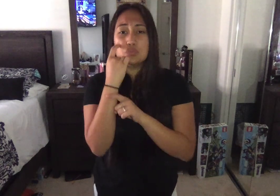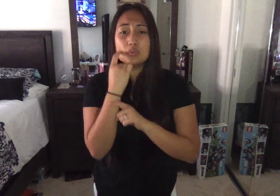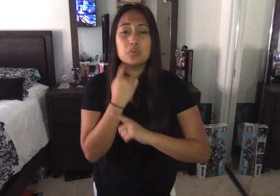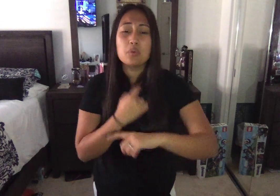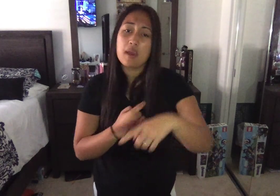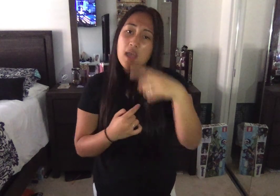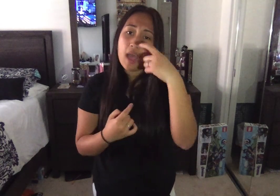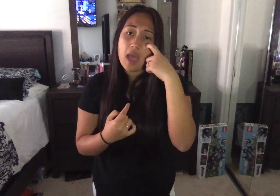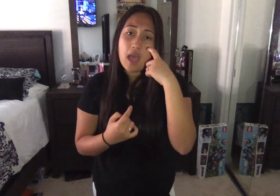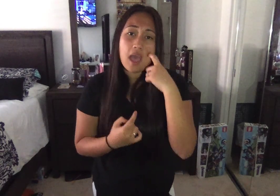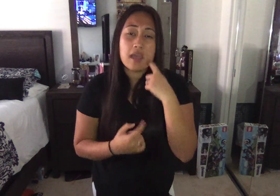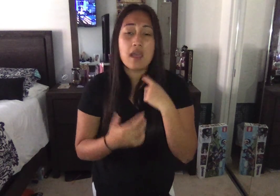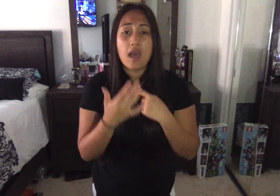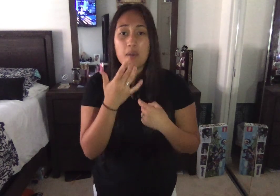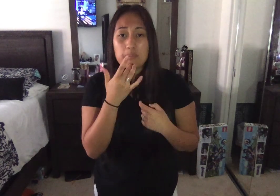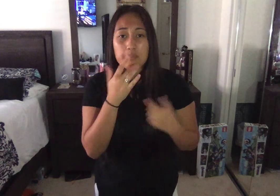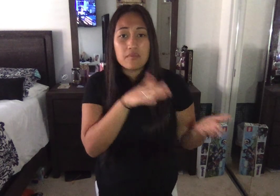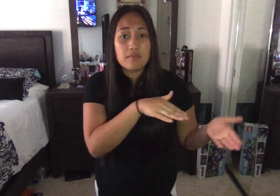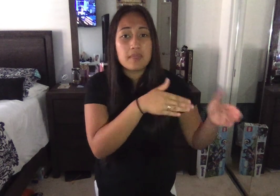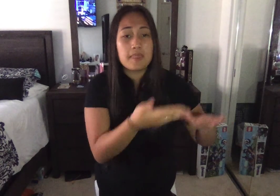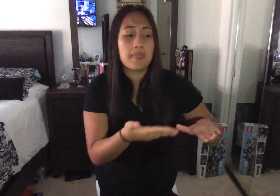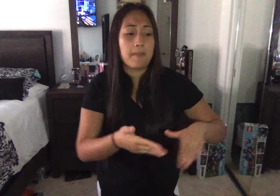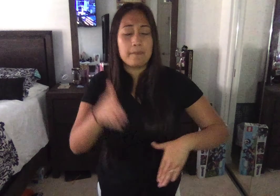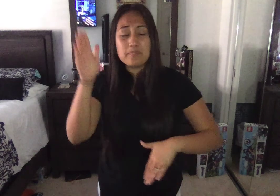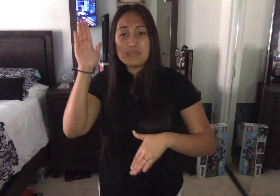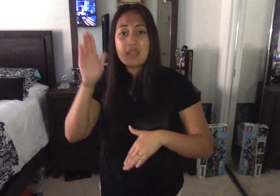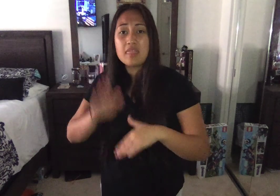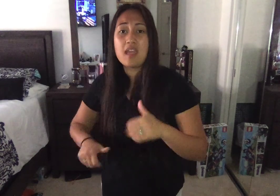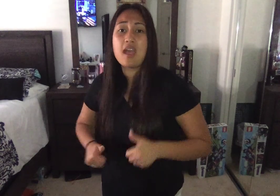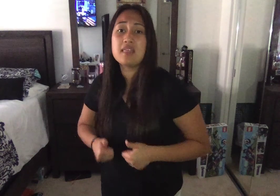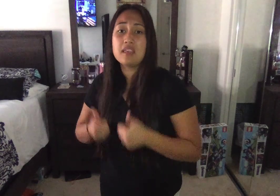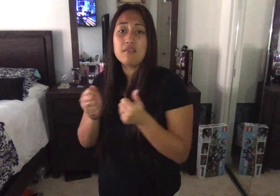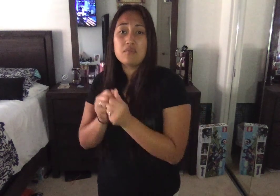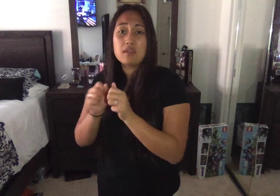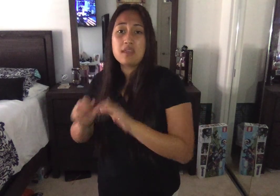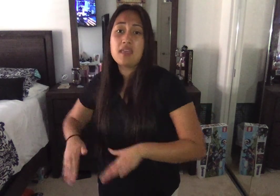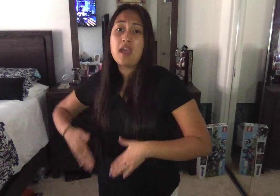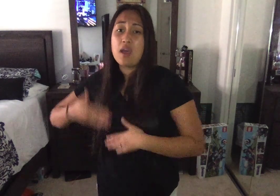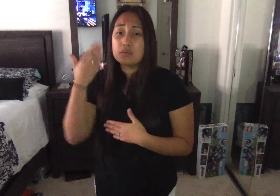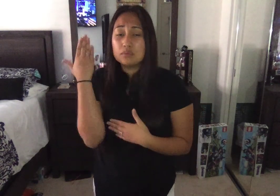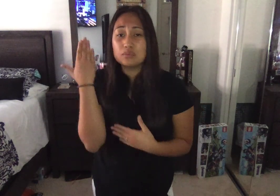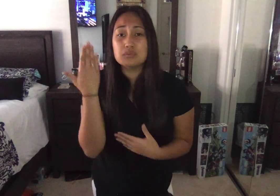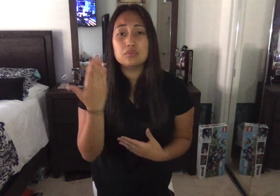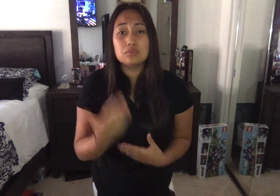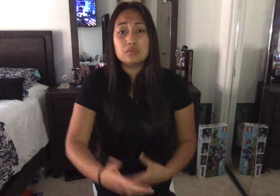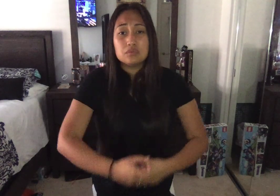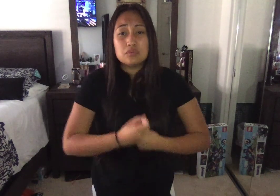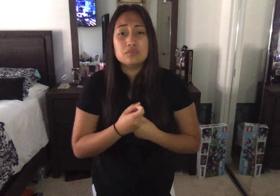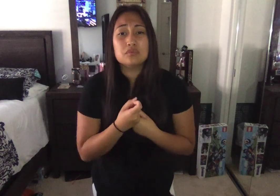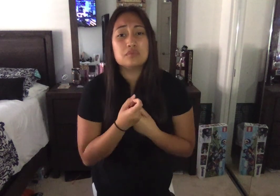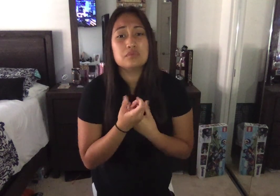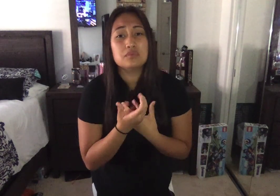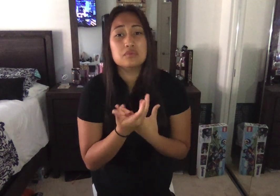I'd rather die than living without you I'll give you